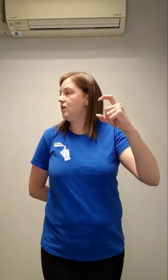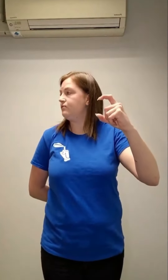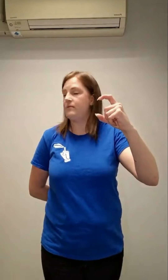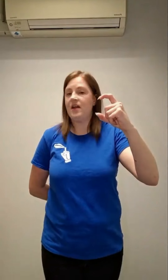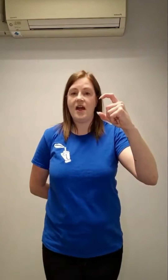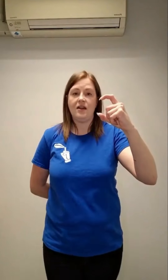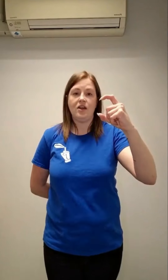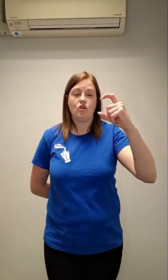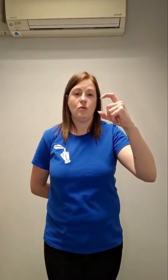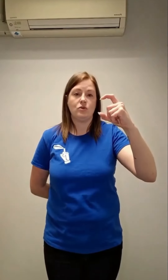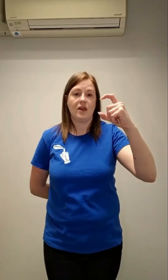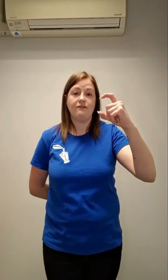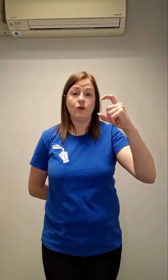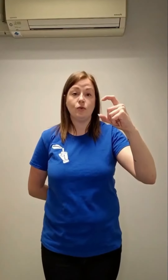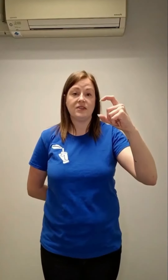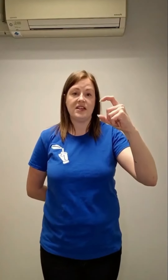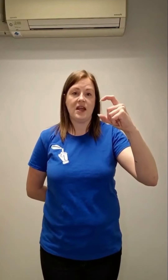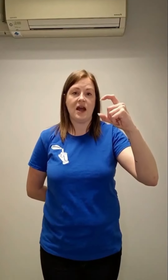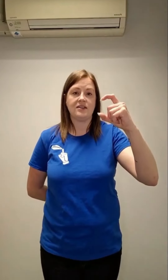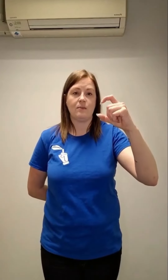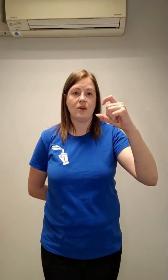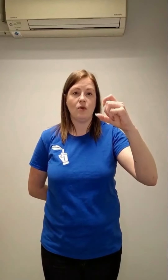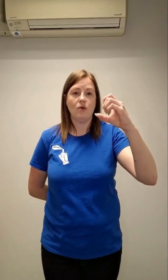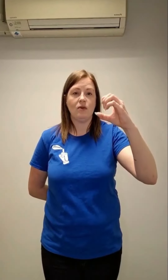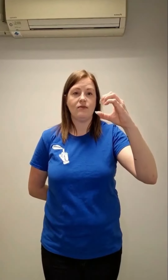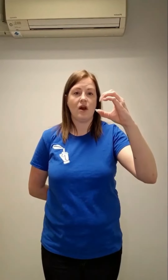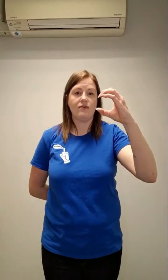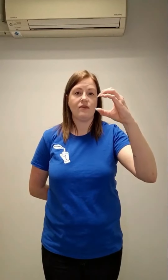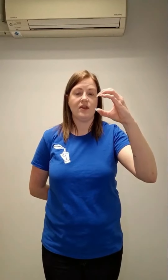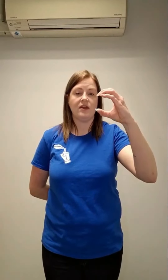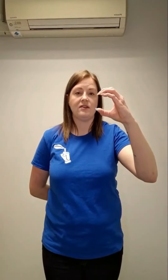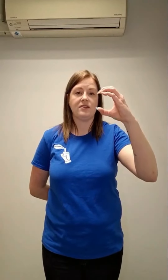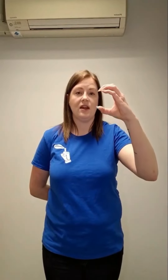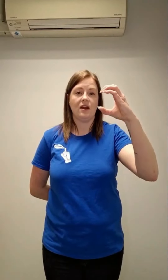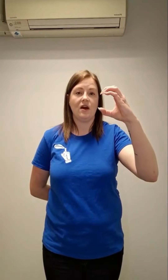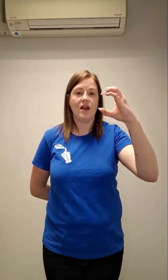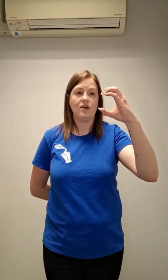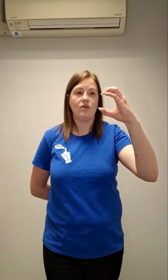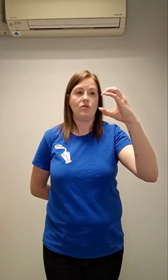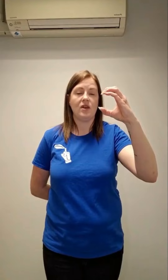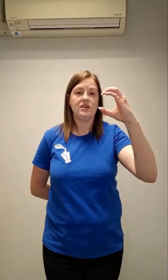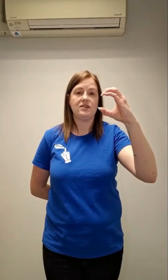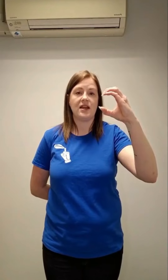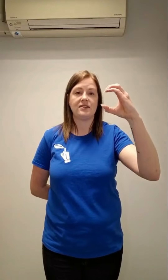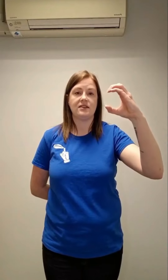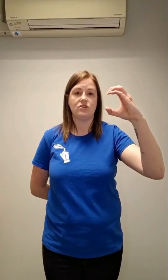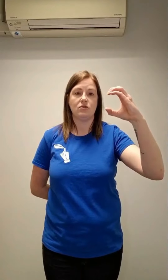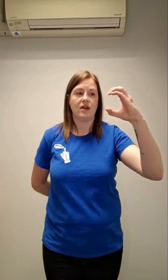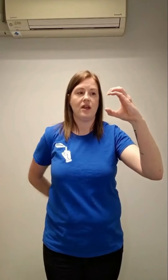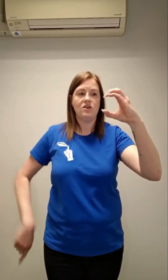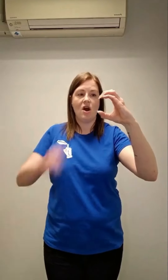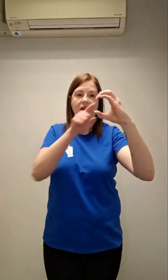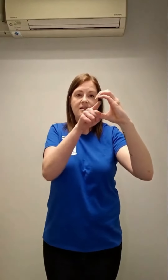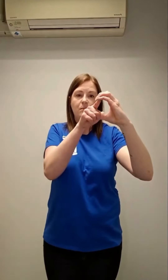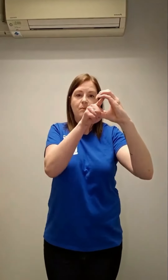From there, you will do a full C hand and bring all of your other fingers in line with your index to create a nice